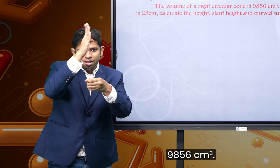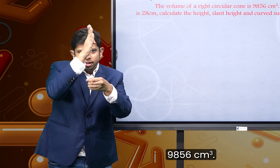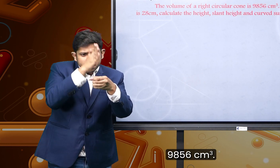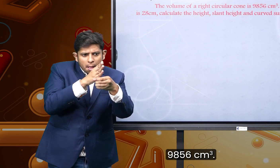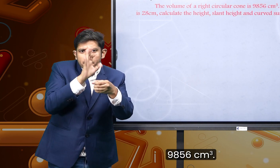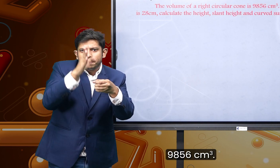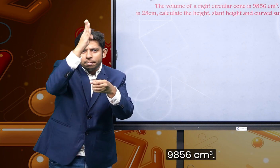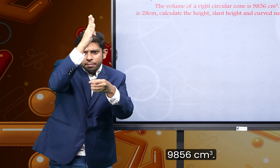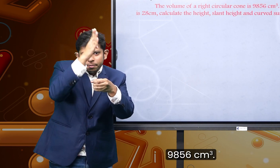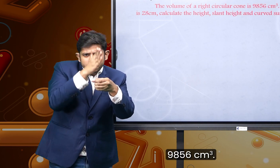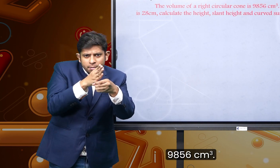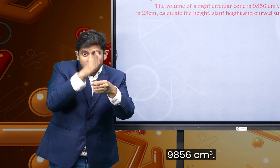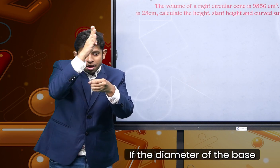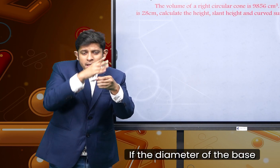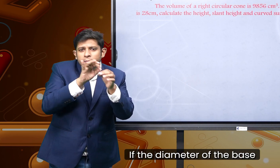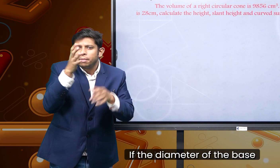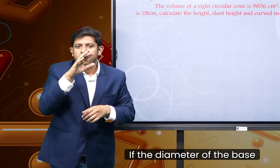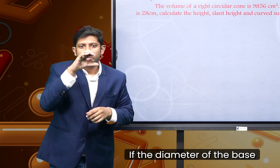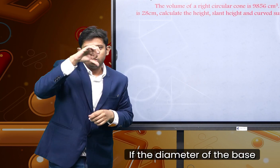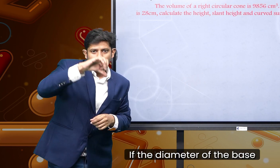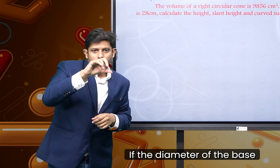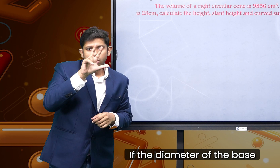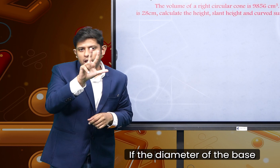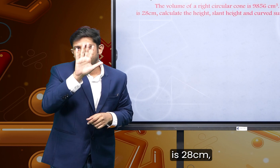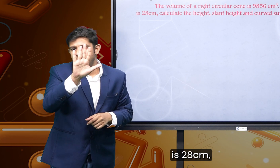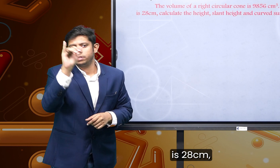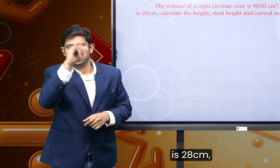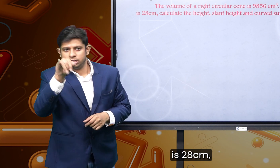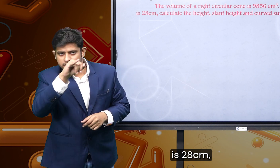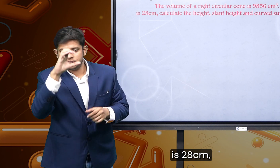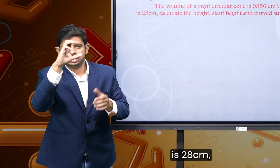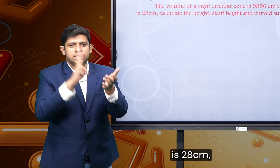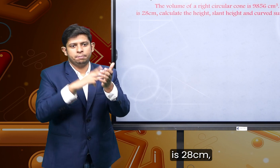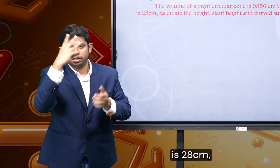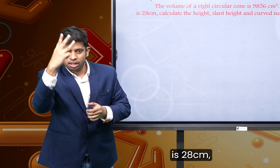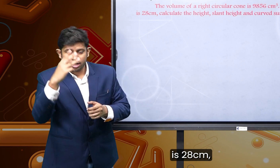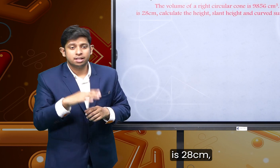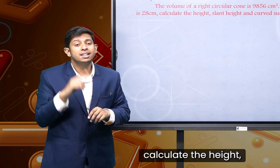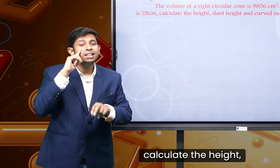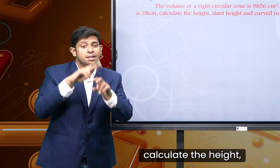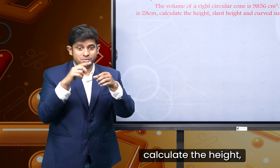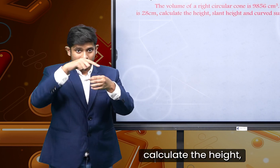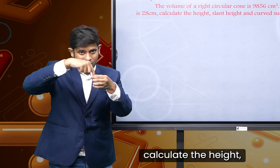9856 cm3. If the diameter of the base is 28 cm, calculate the height,